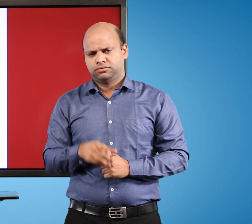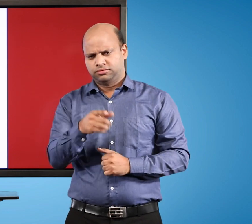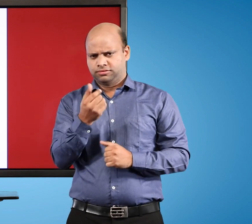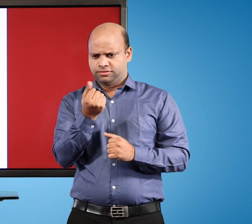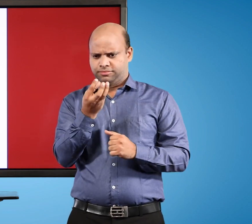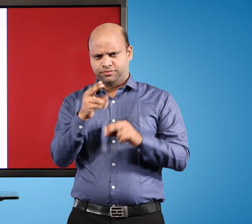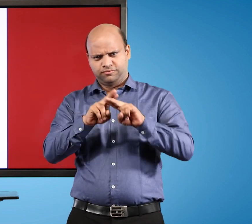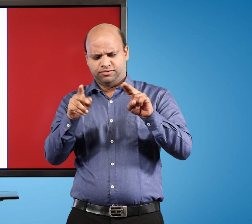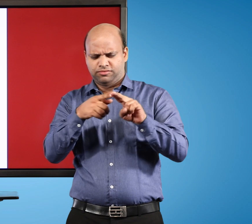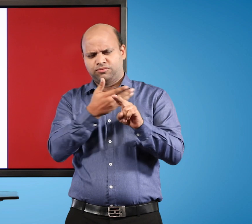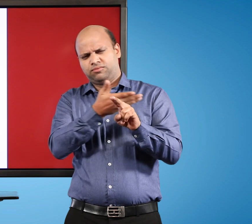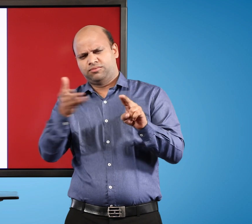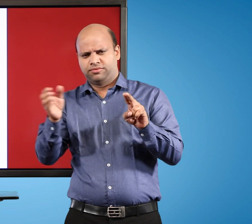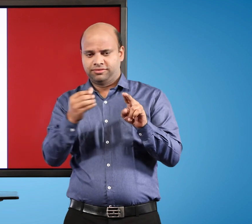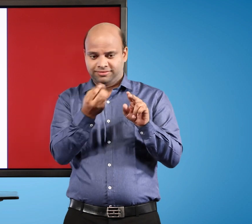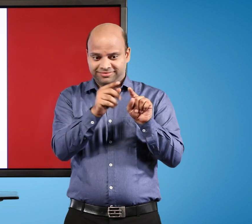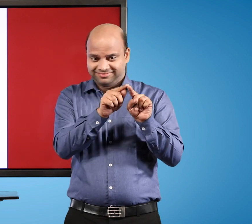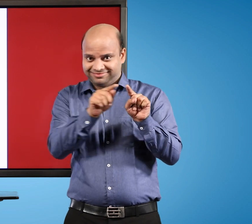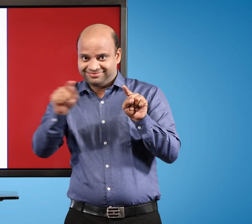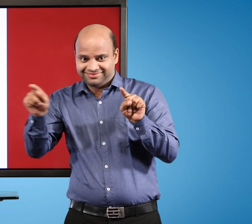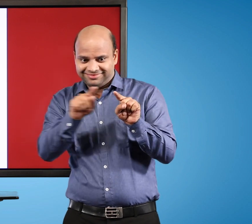Addition of whole numbers can be shown on the number line.